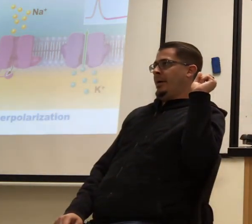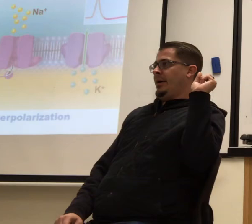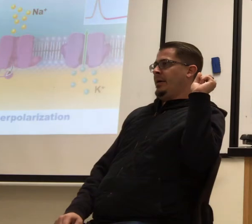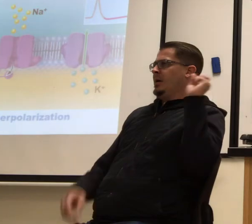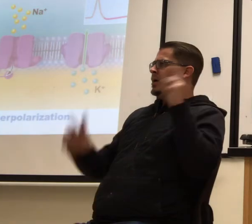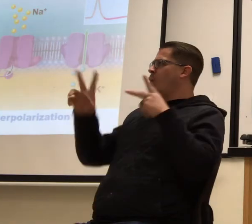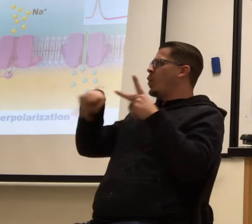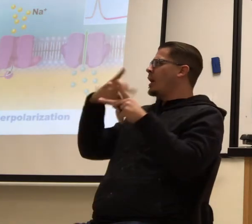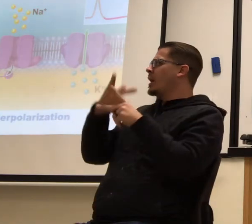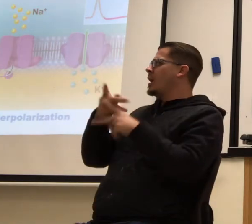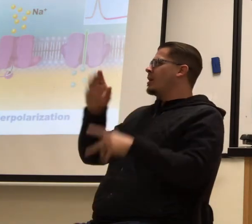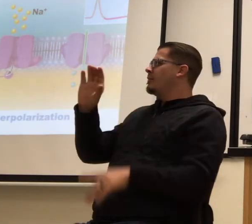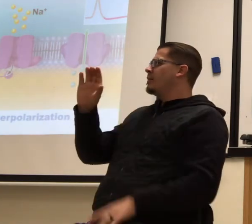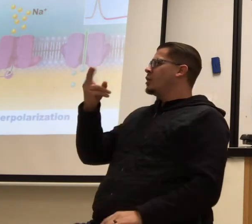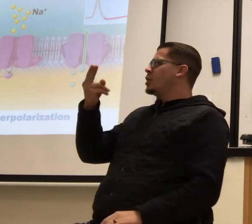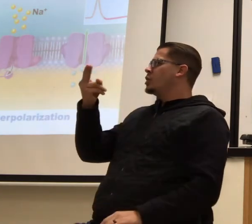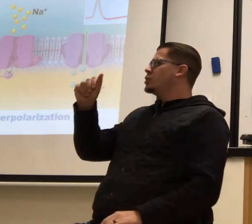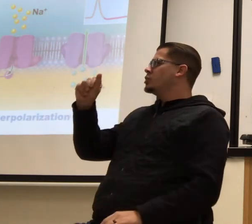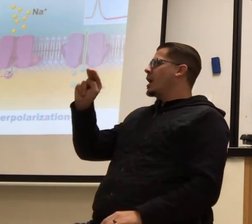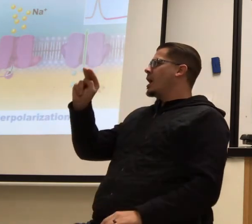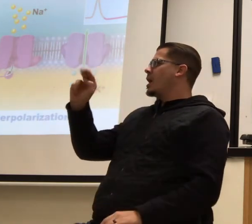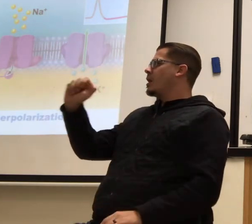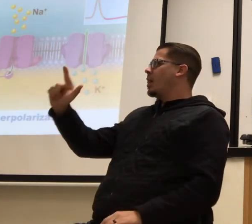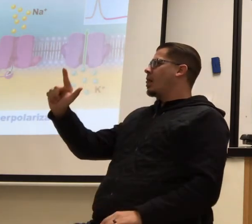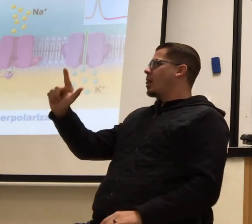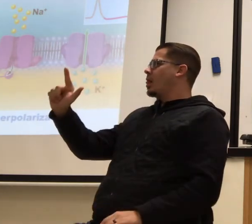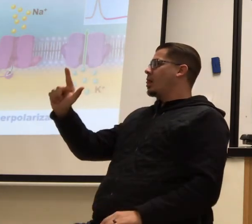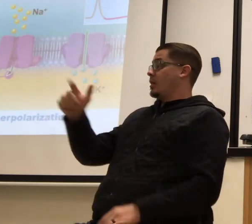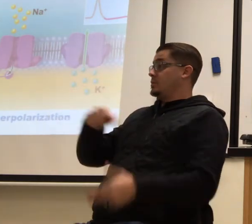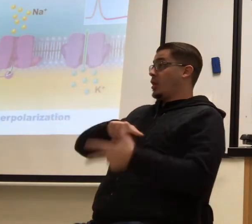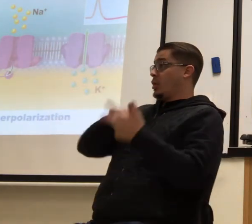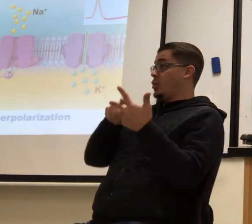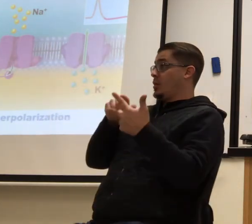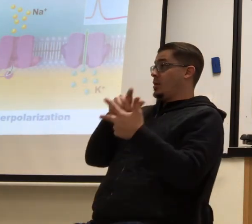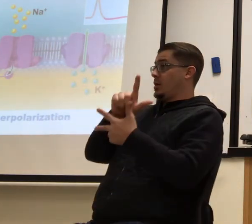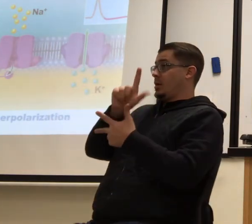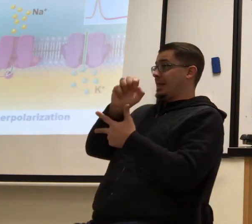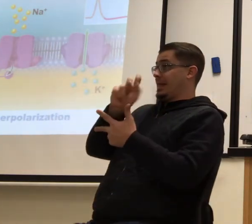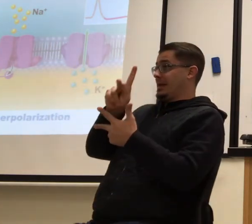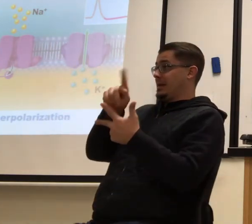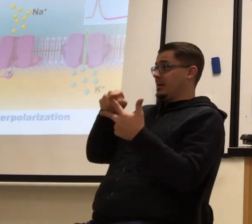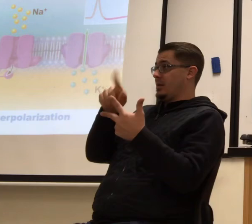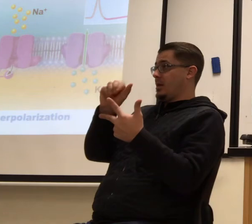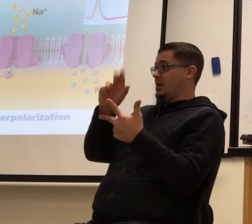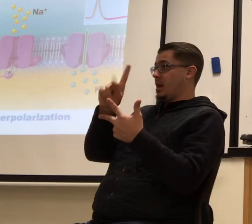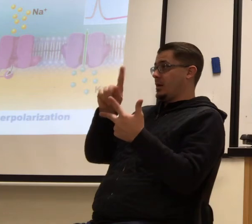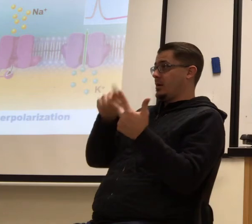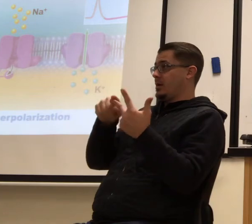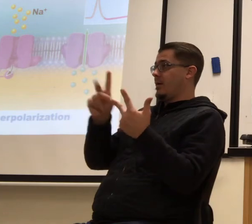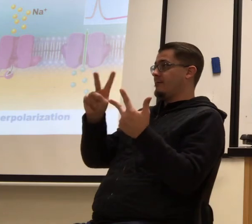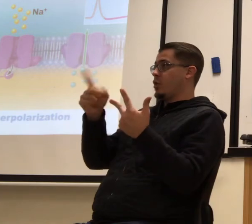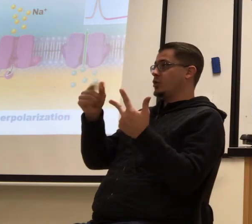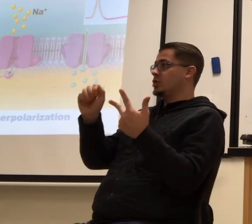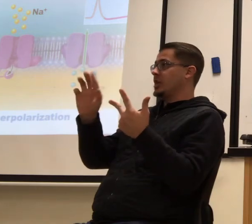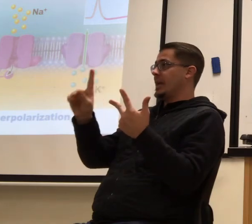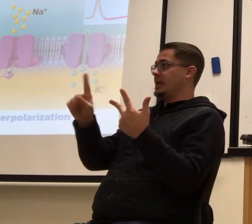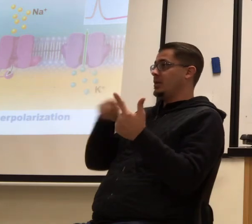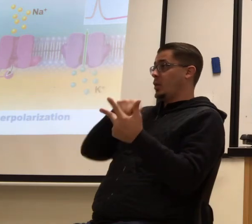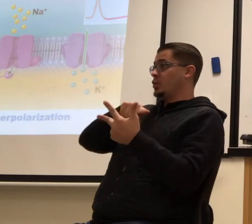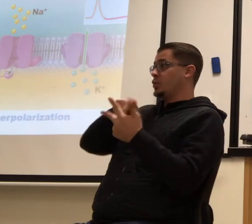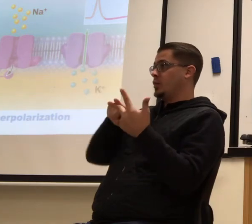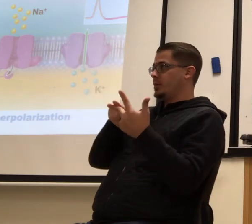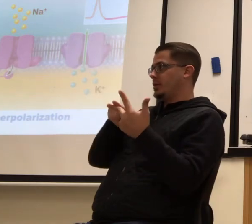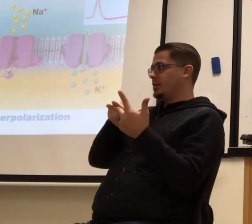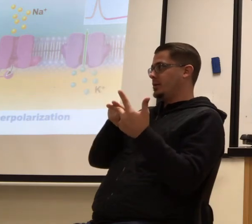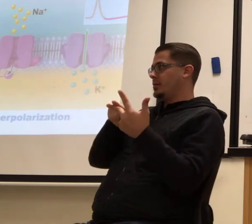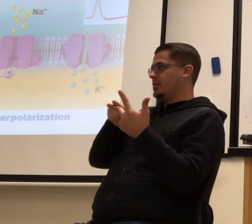what kind of channel causes, there's 3 channels. There's the leak, there's the ligand, there's the voltage gating. Those 3.